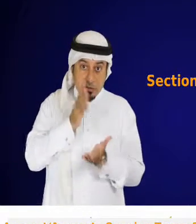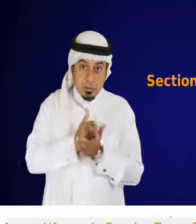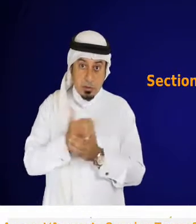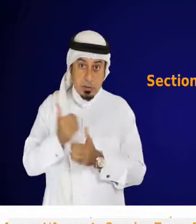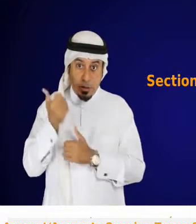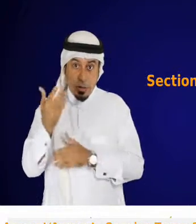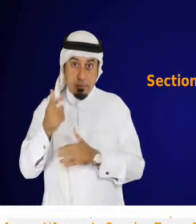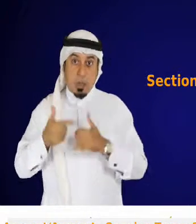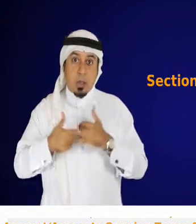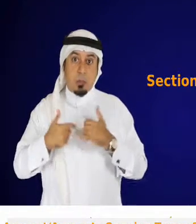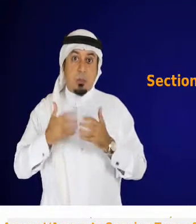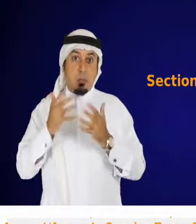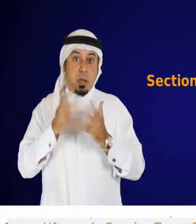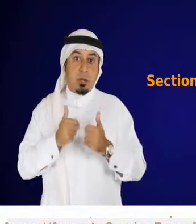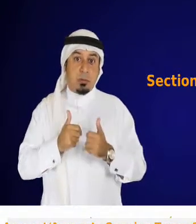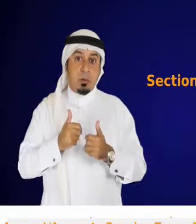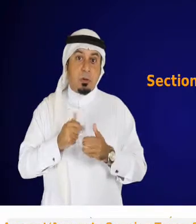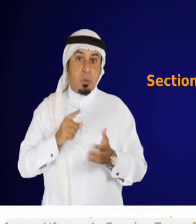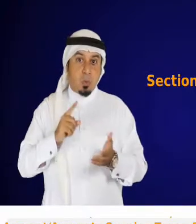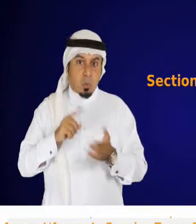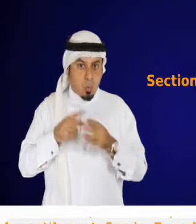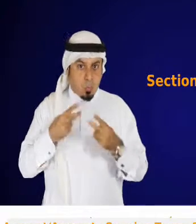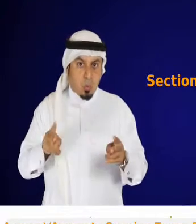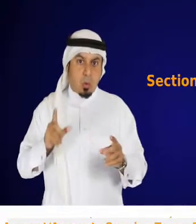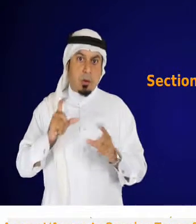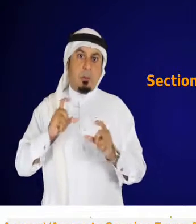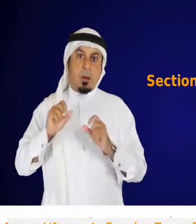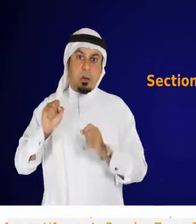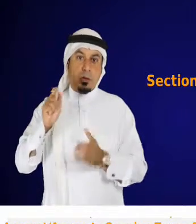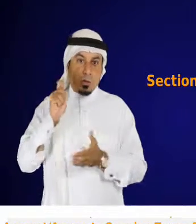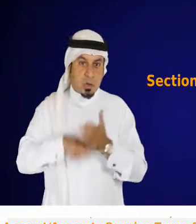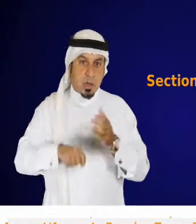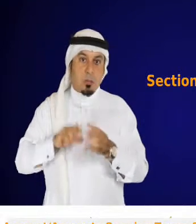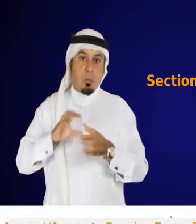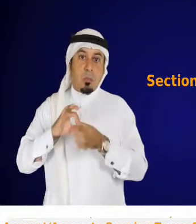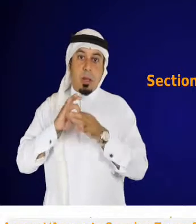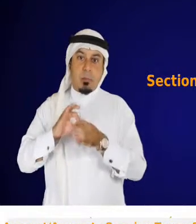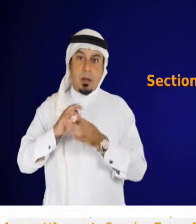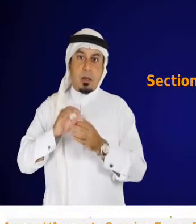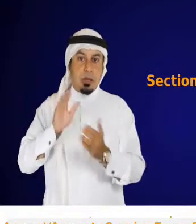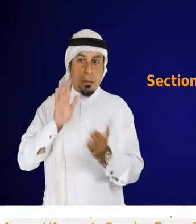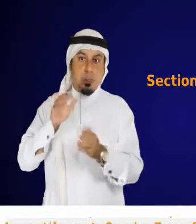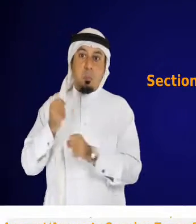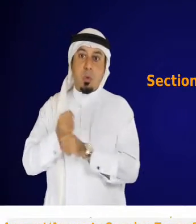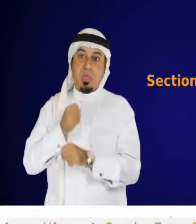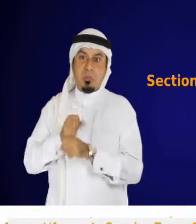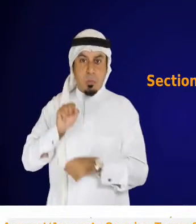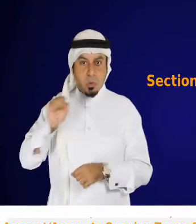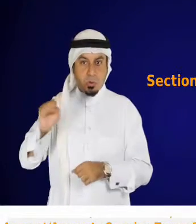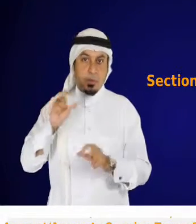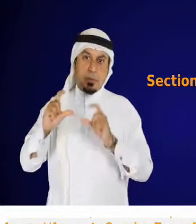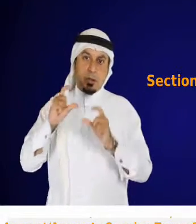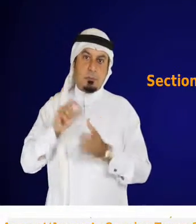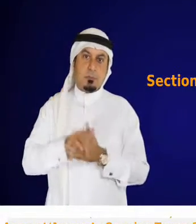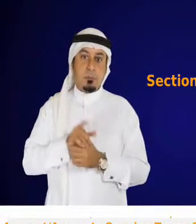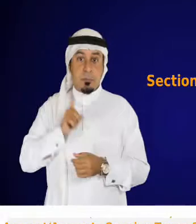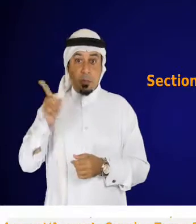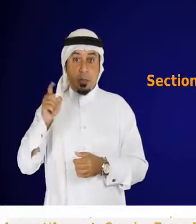bank and execute the transaction in the front of the designated staff by giving their fingerprint before withdrawing any amount.